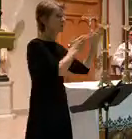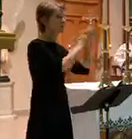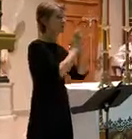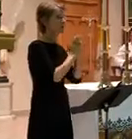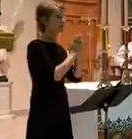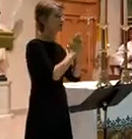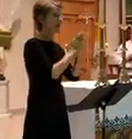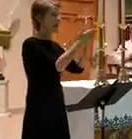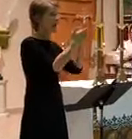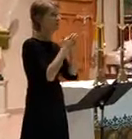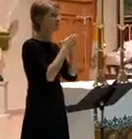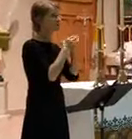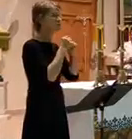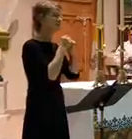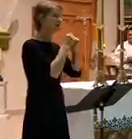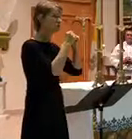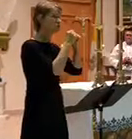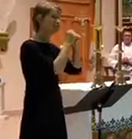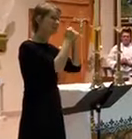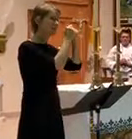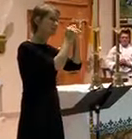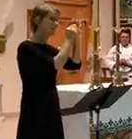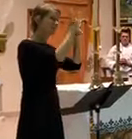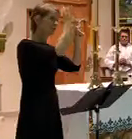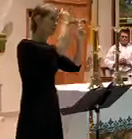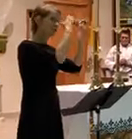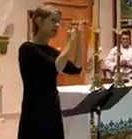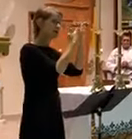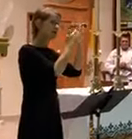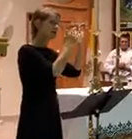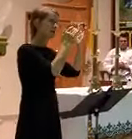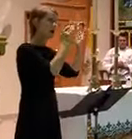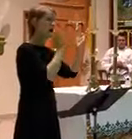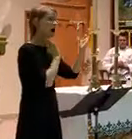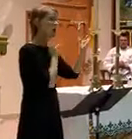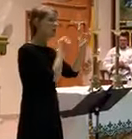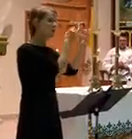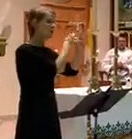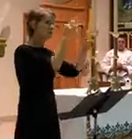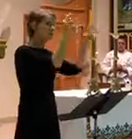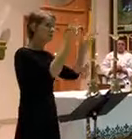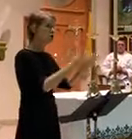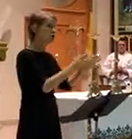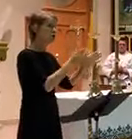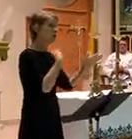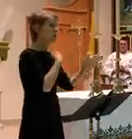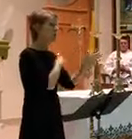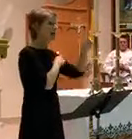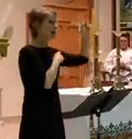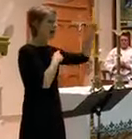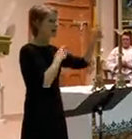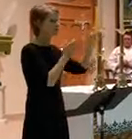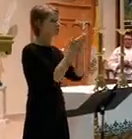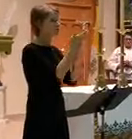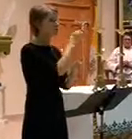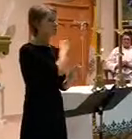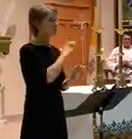Son, Jesus Christ, whom you sent to be our Savior and Redeemer. We ask all this through Christ our